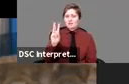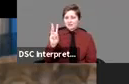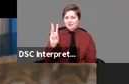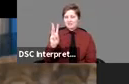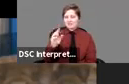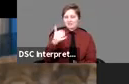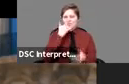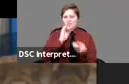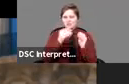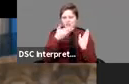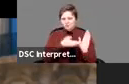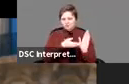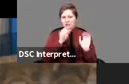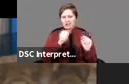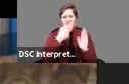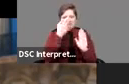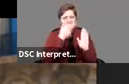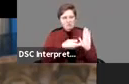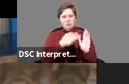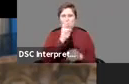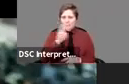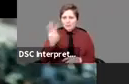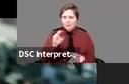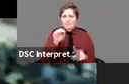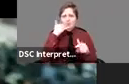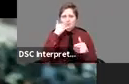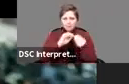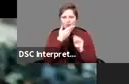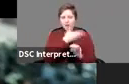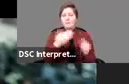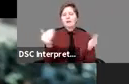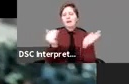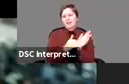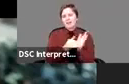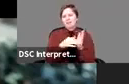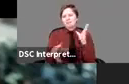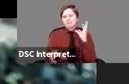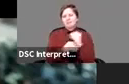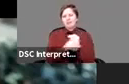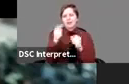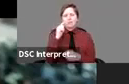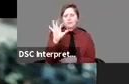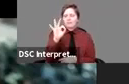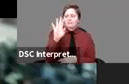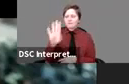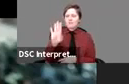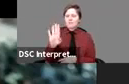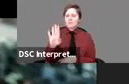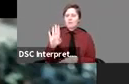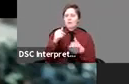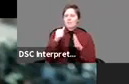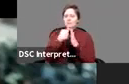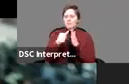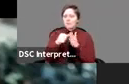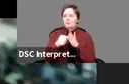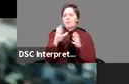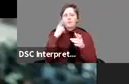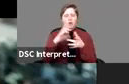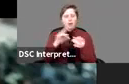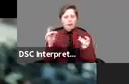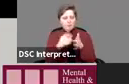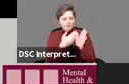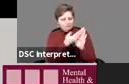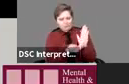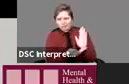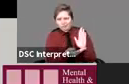1-866-488-7386, and you can see those websites there. And again, we will put these on the Facebook page in the comments section